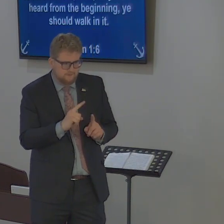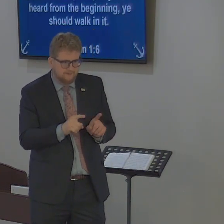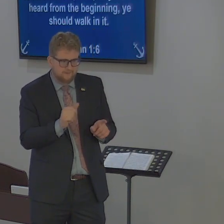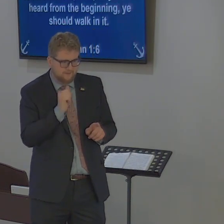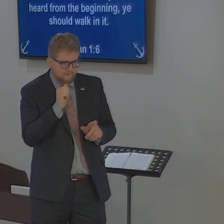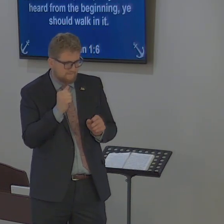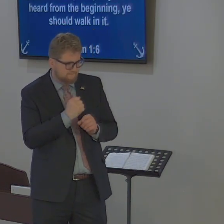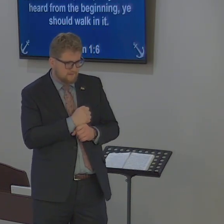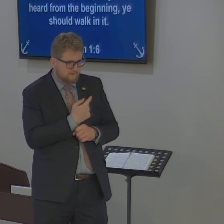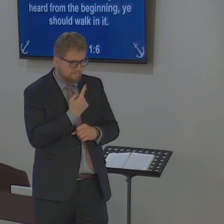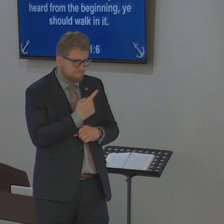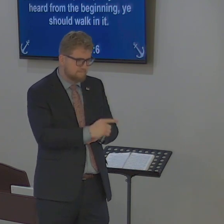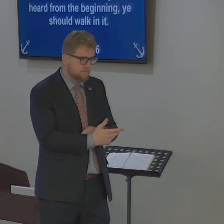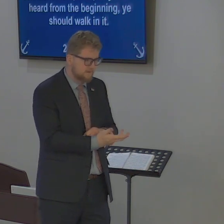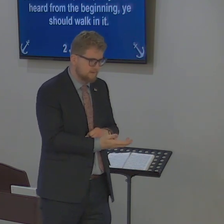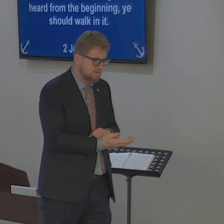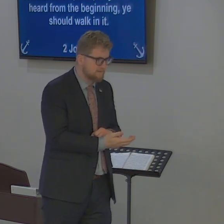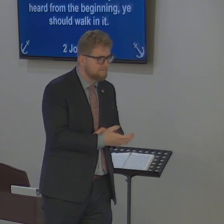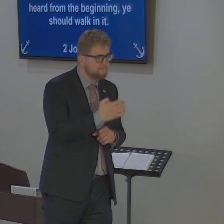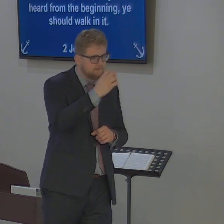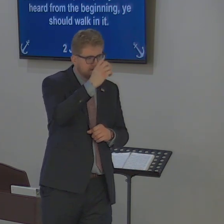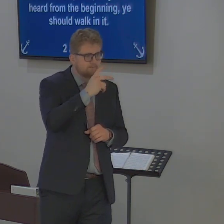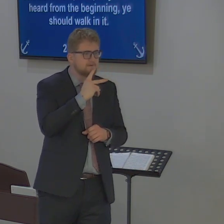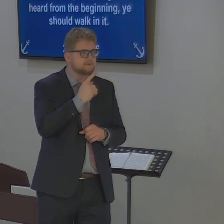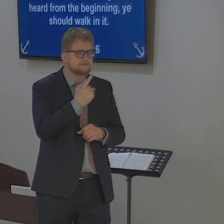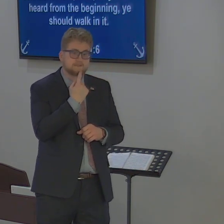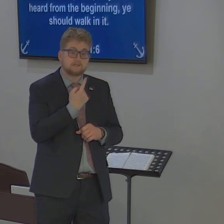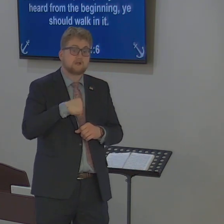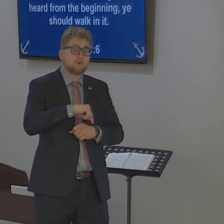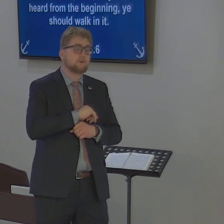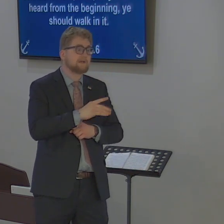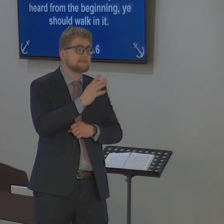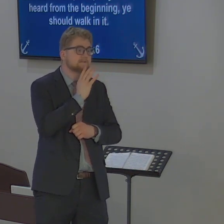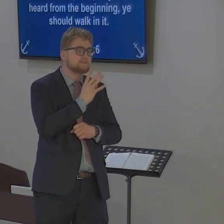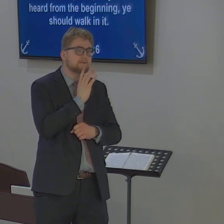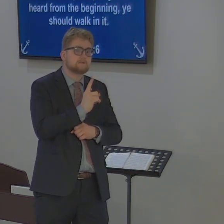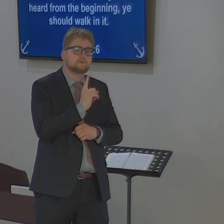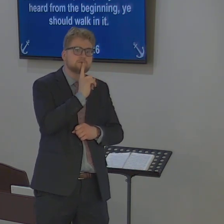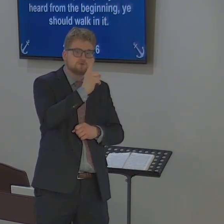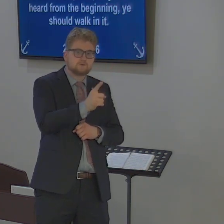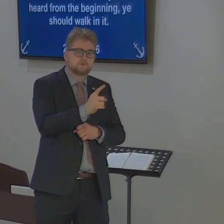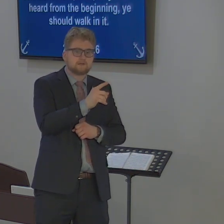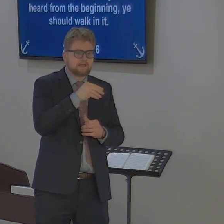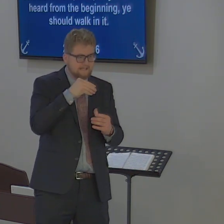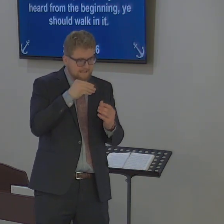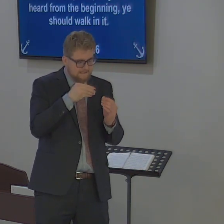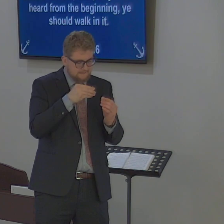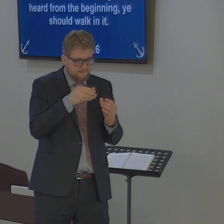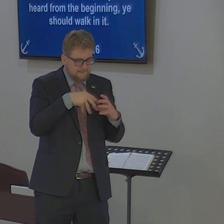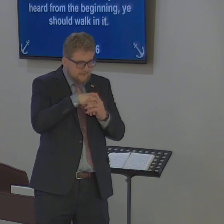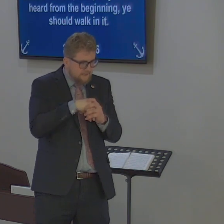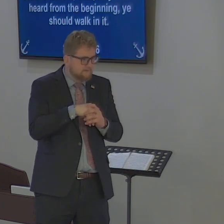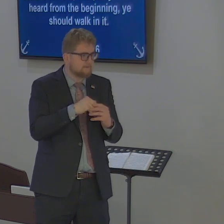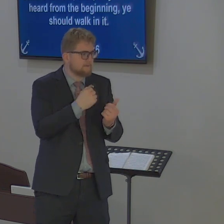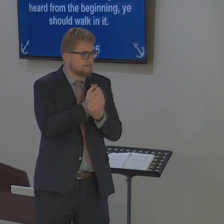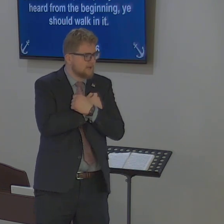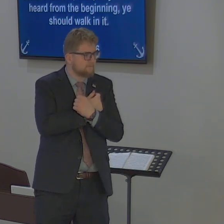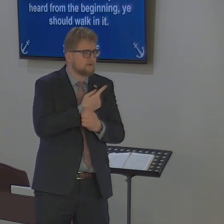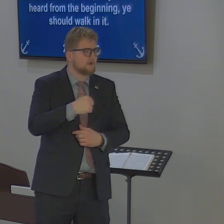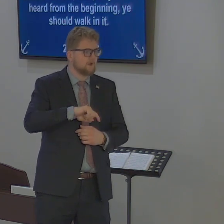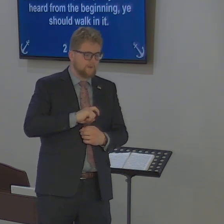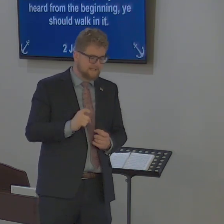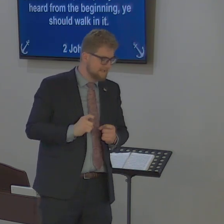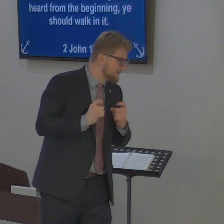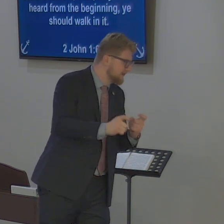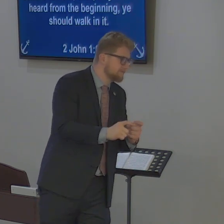truth. In Ephesians, they say that we speak the truth in love. We give the truth, the Word of